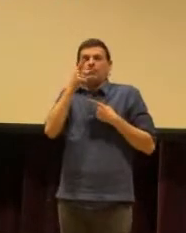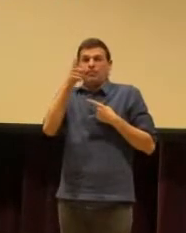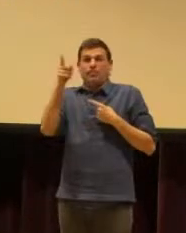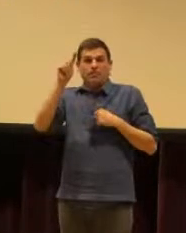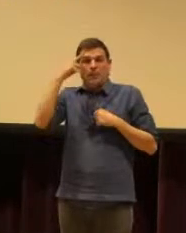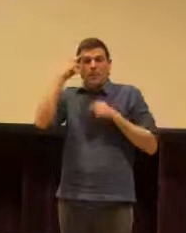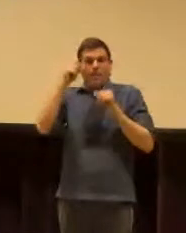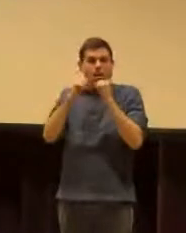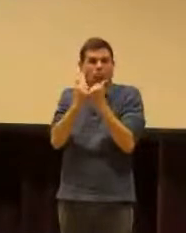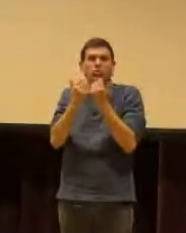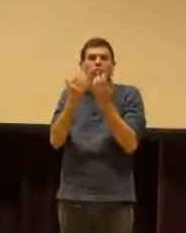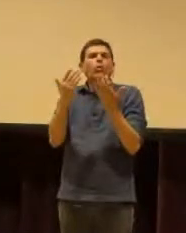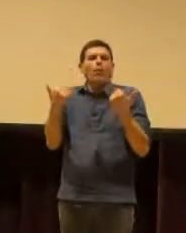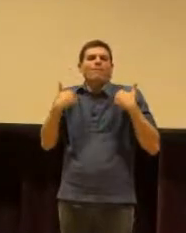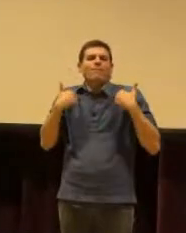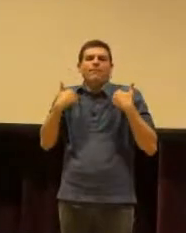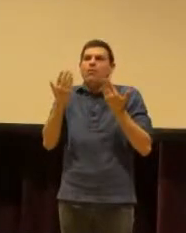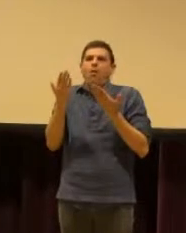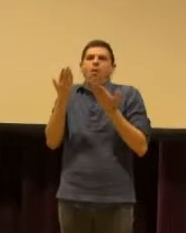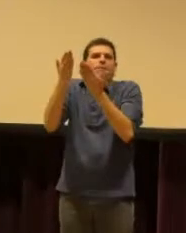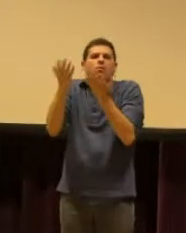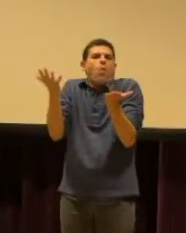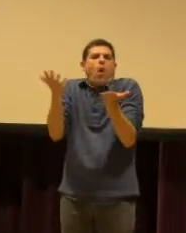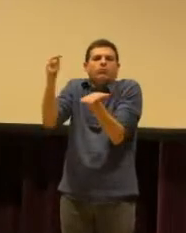how can I use